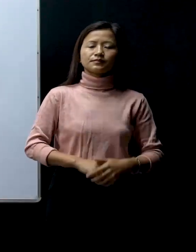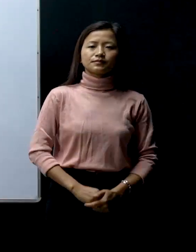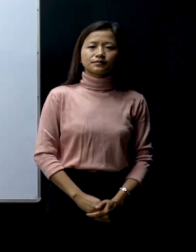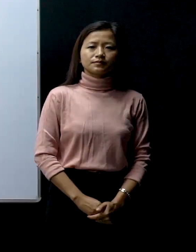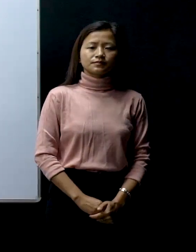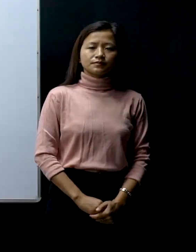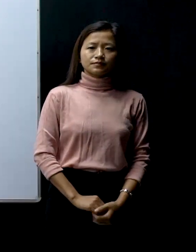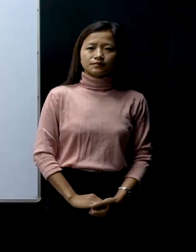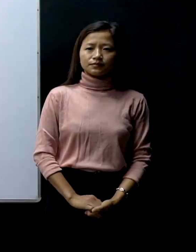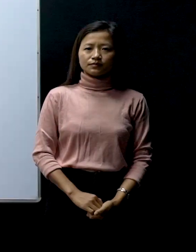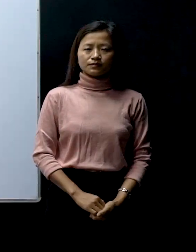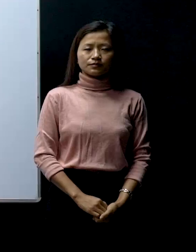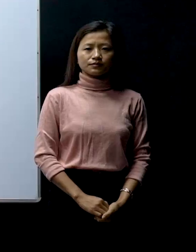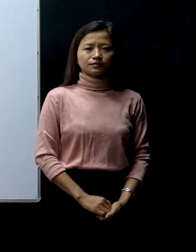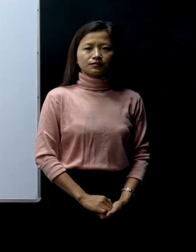Tangent.